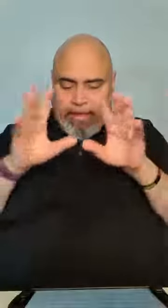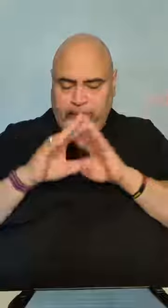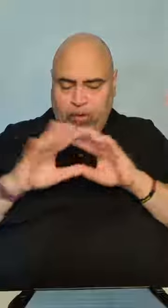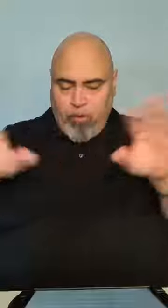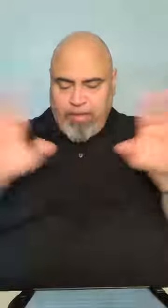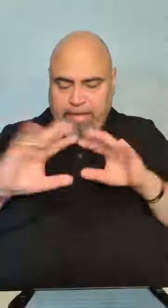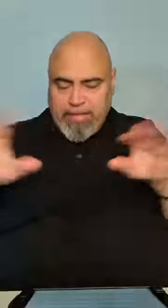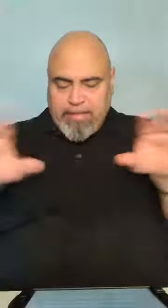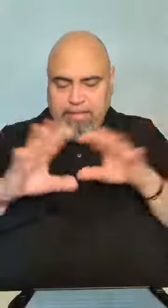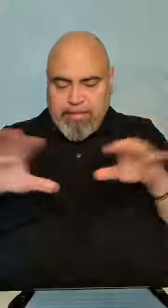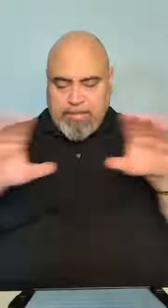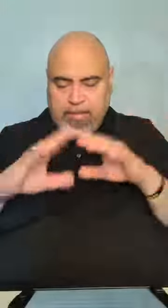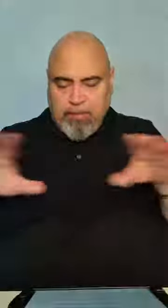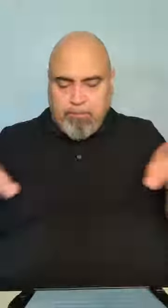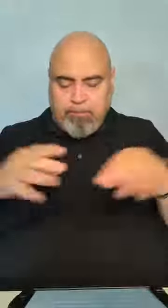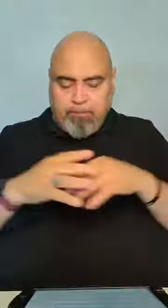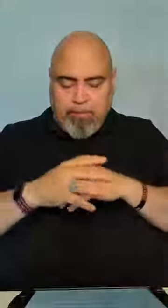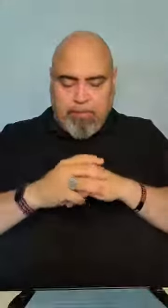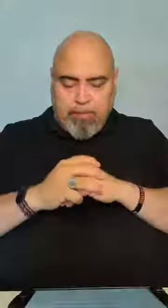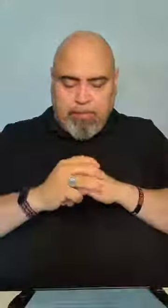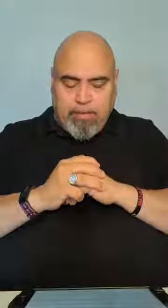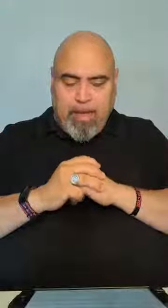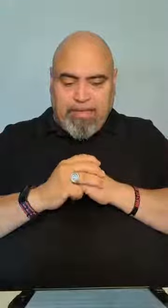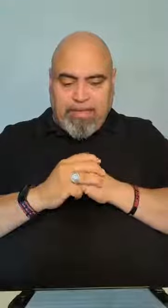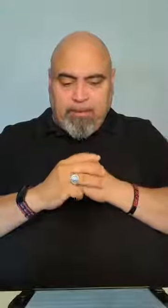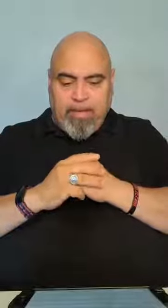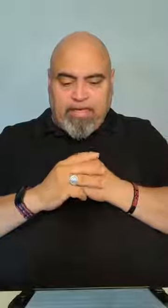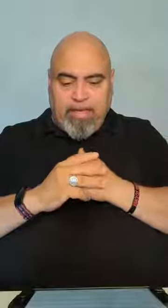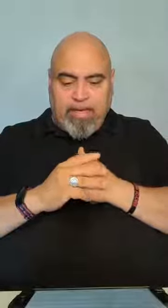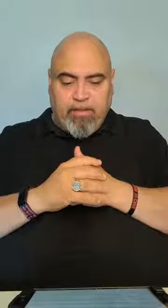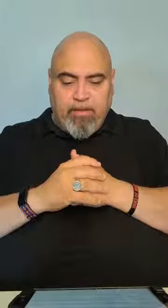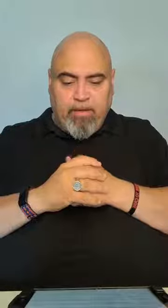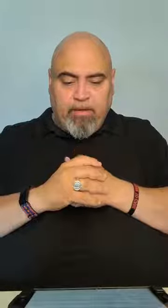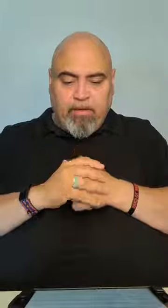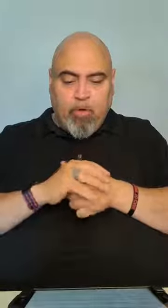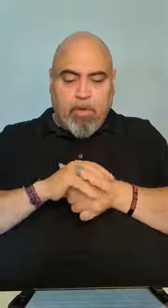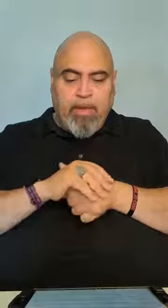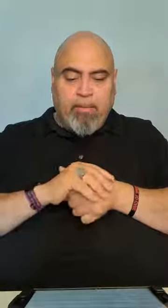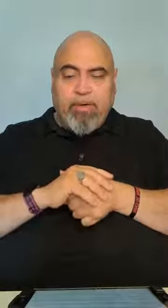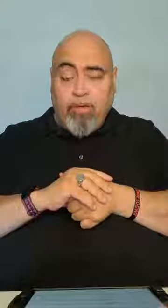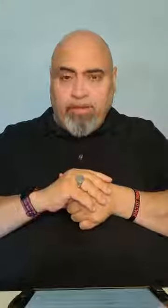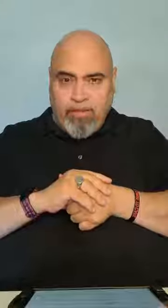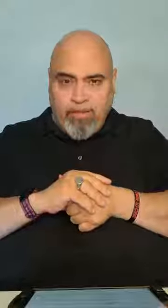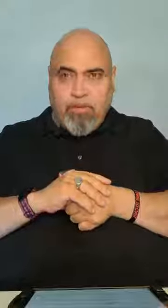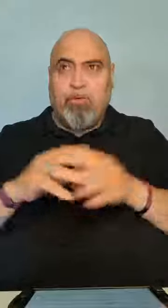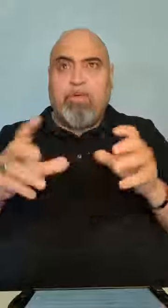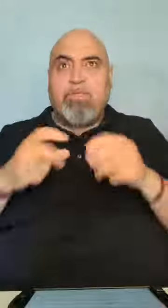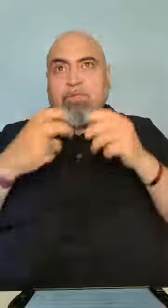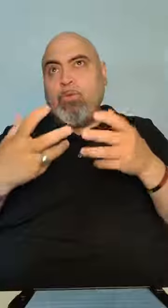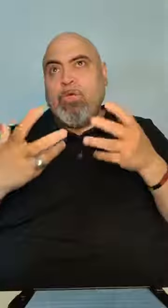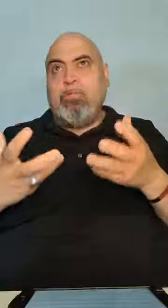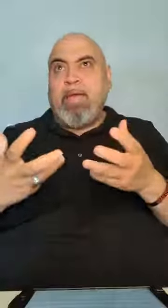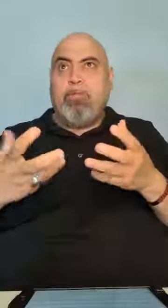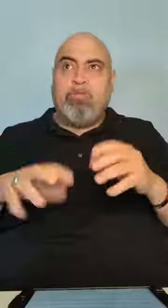And the Lord ends this passage by saying, there is no commandment greater than these. So these two commandments